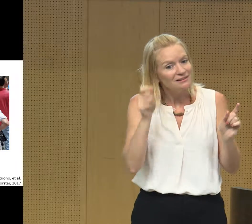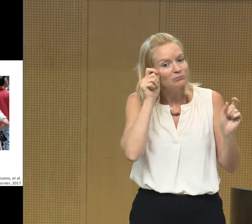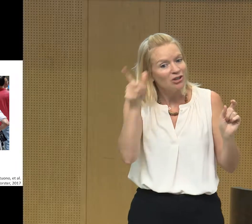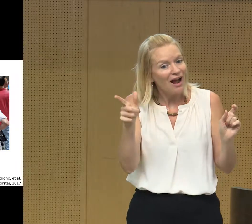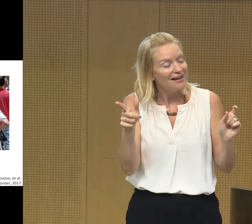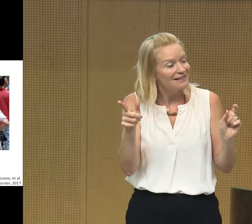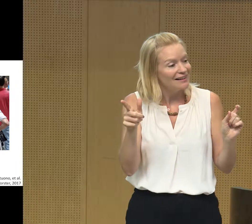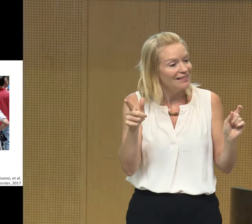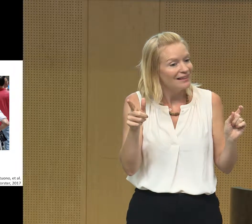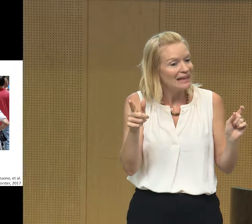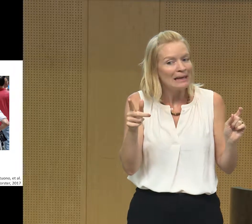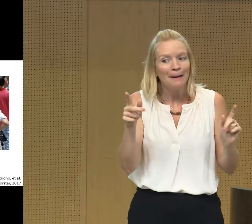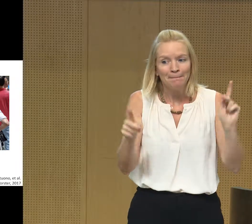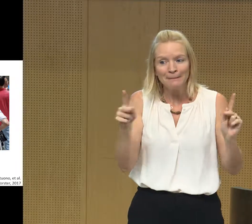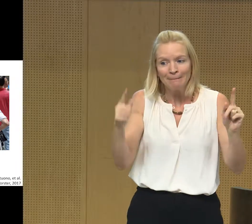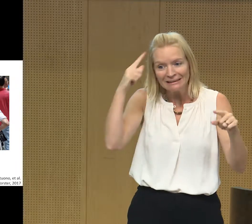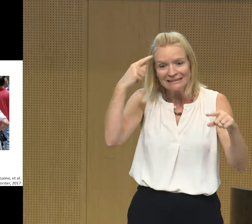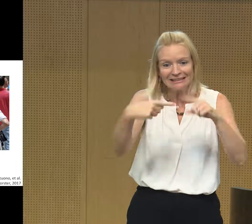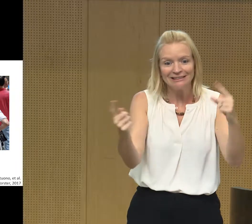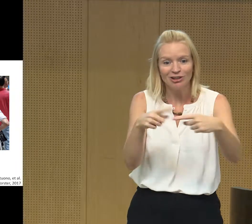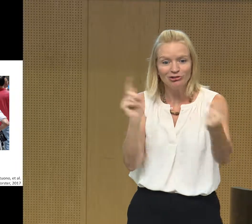pictures up here, and they're looking at each other's faces.